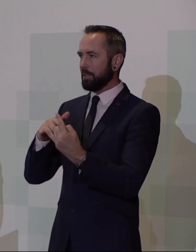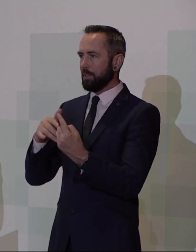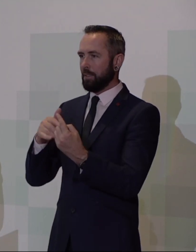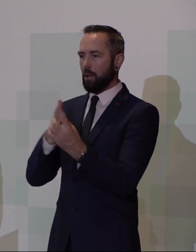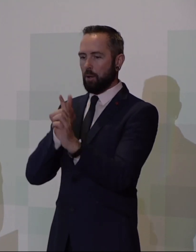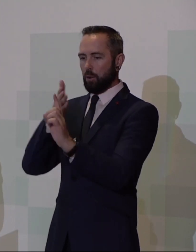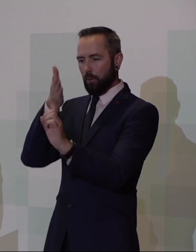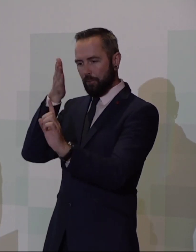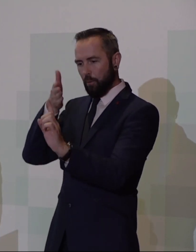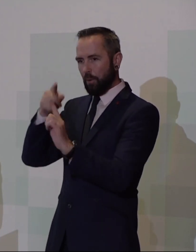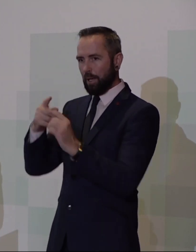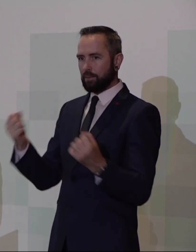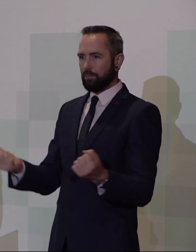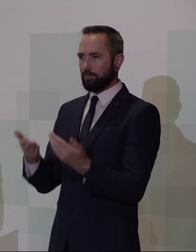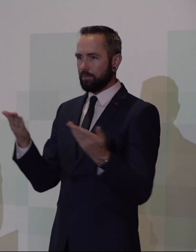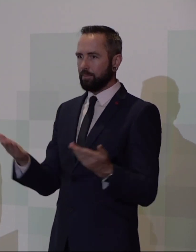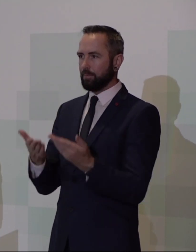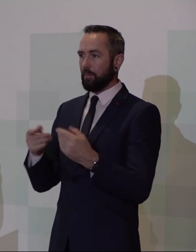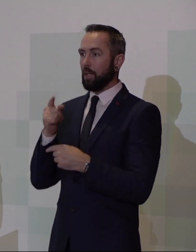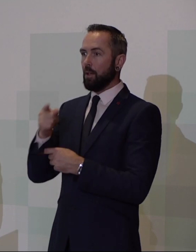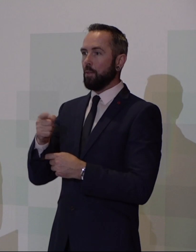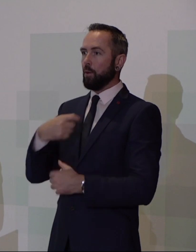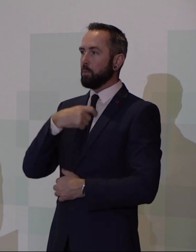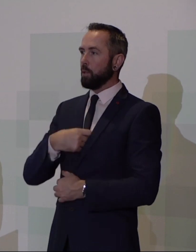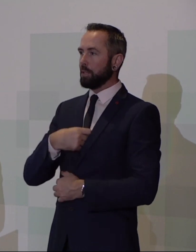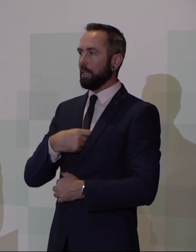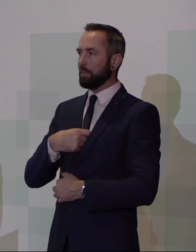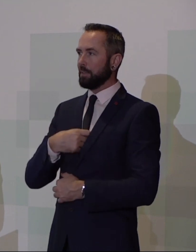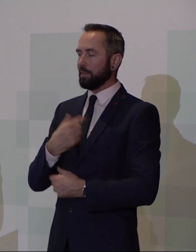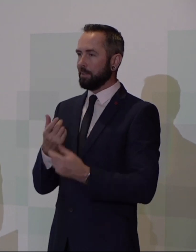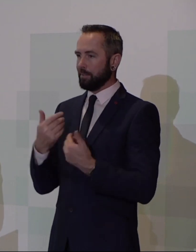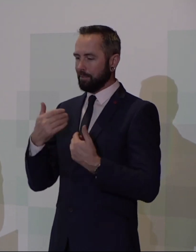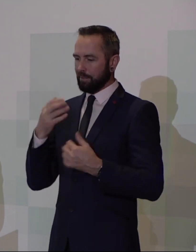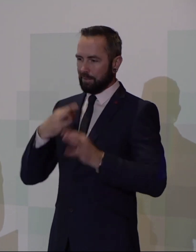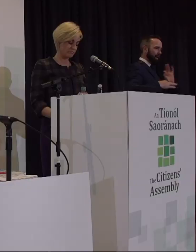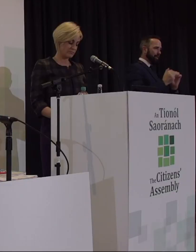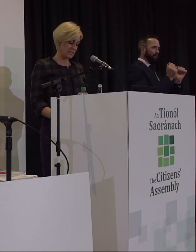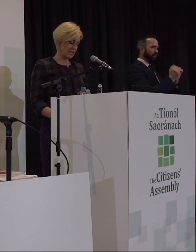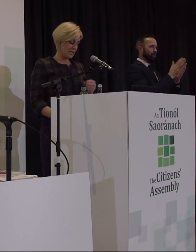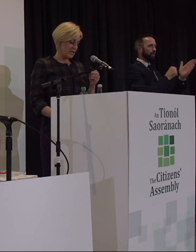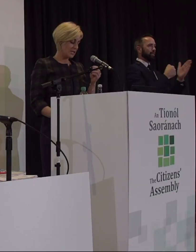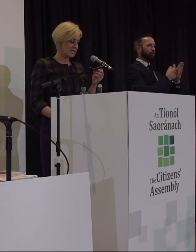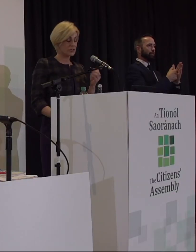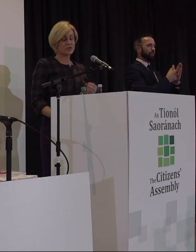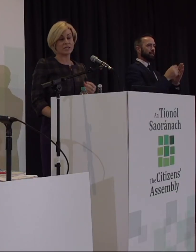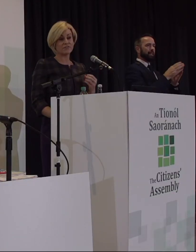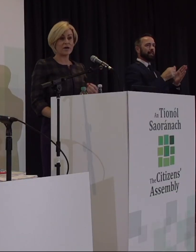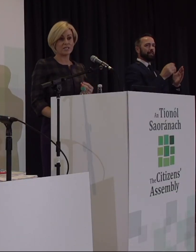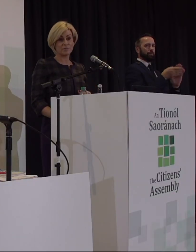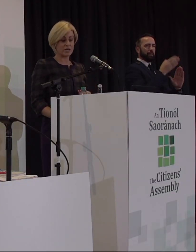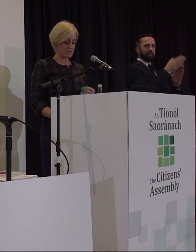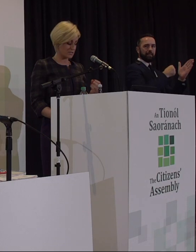goal-focused, and I was very driven, and it was those personality traits that suited the construction industry. It's an industry